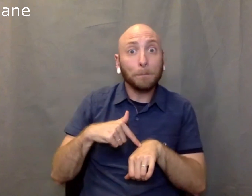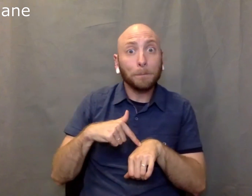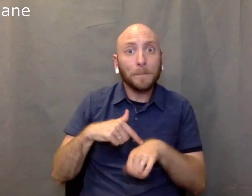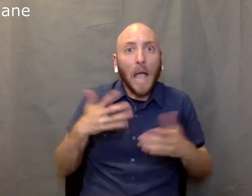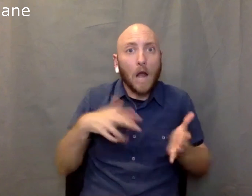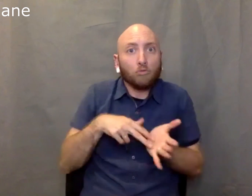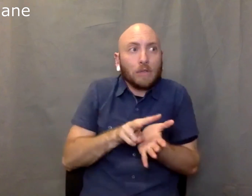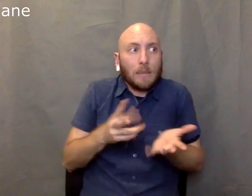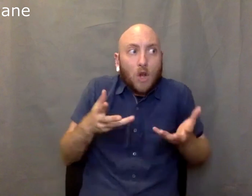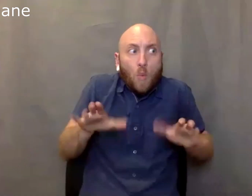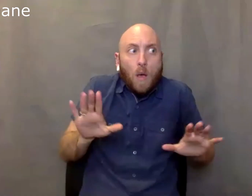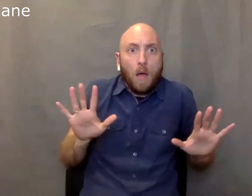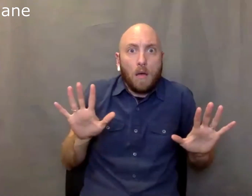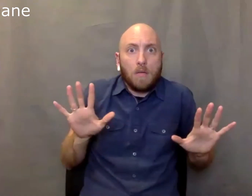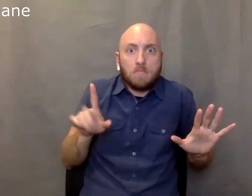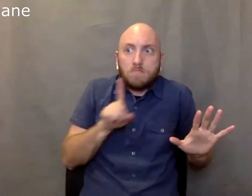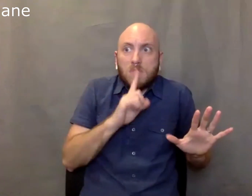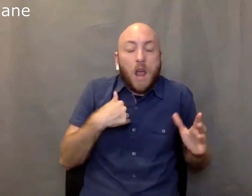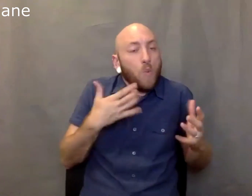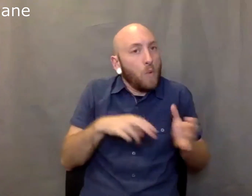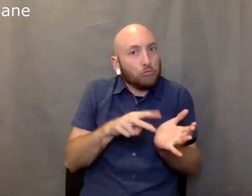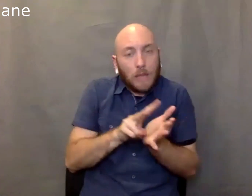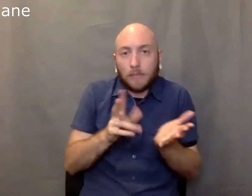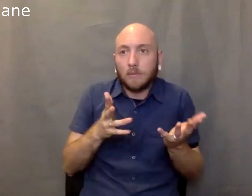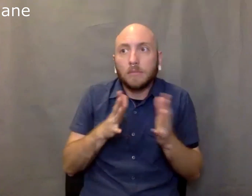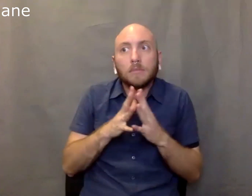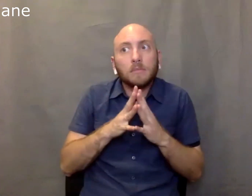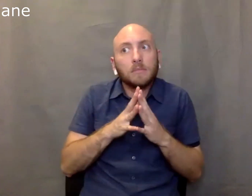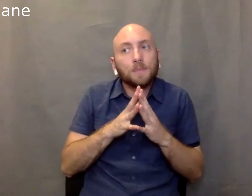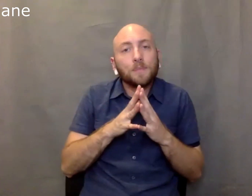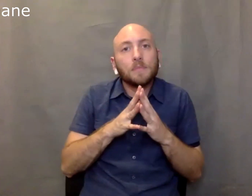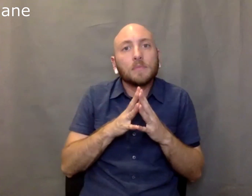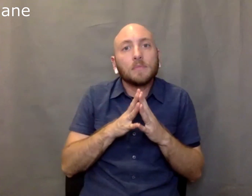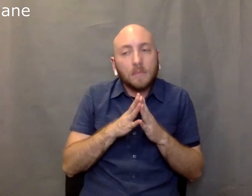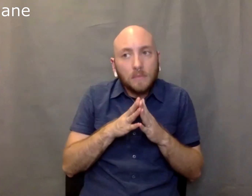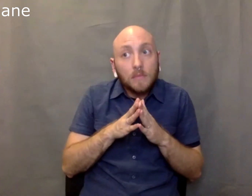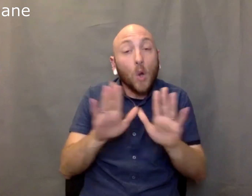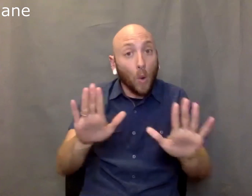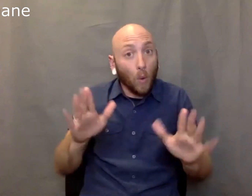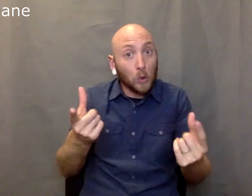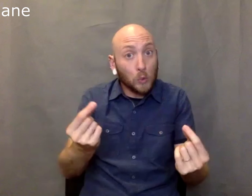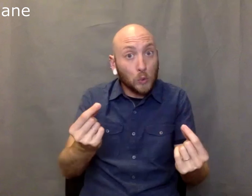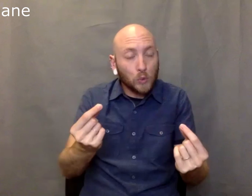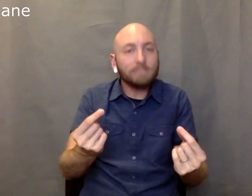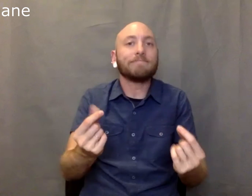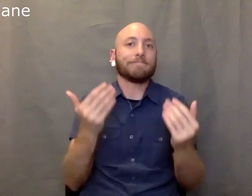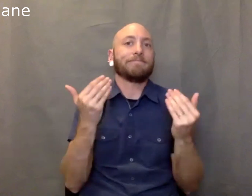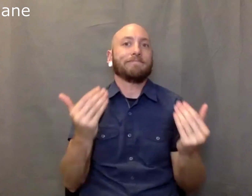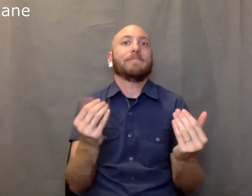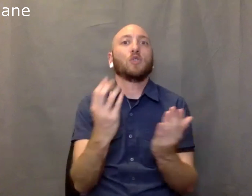again. I really don't. And so I started doing my steps again. And another reason was that my